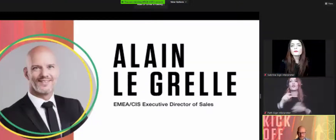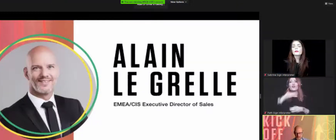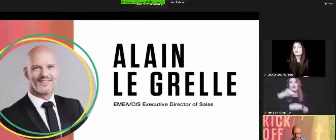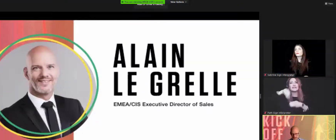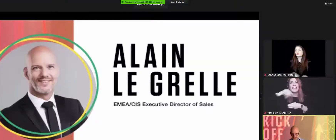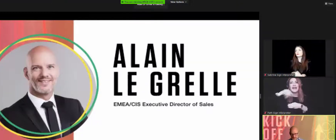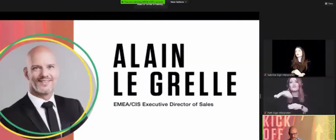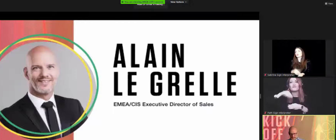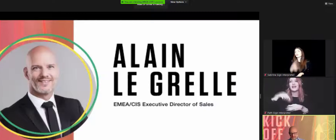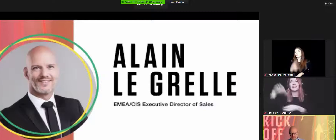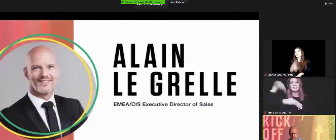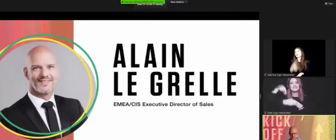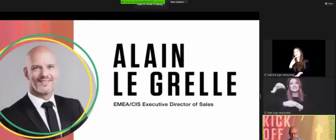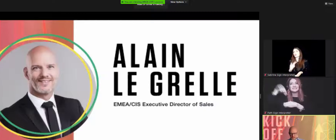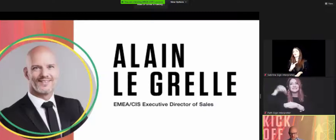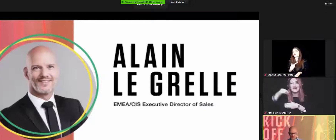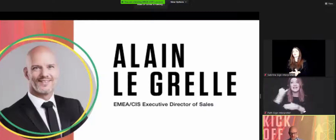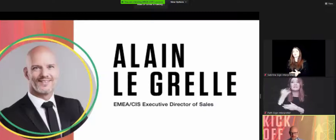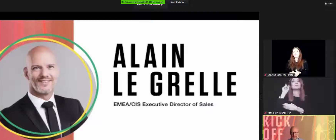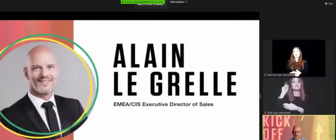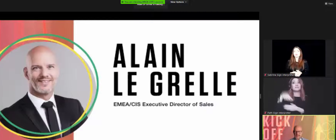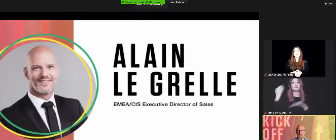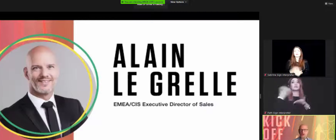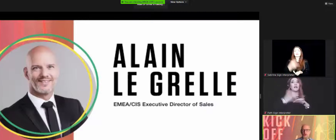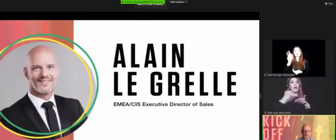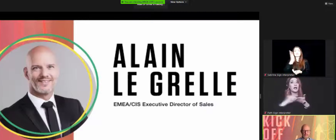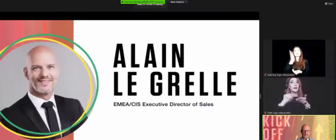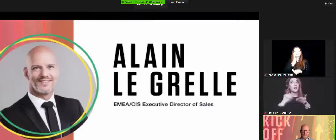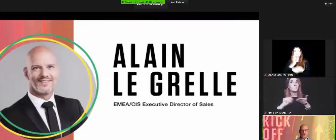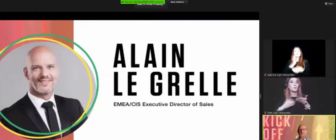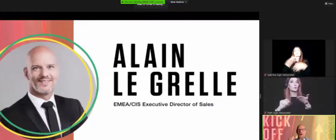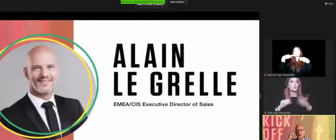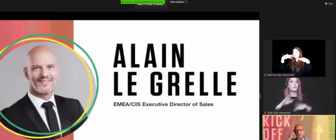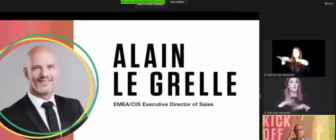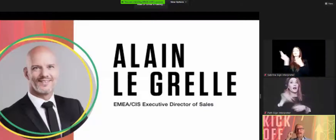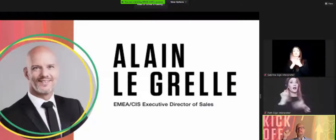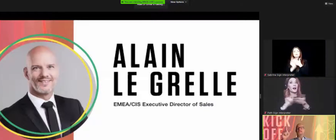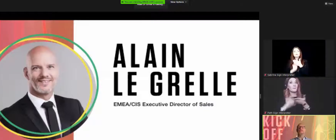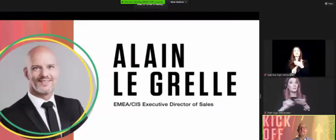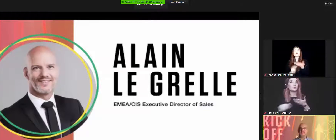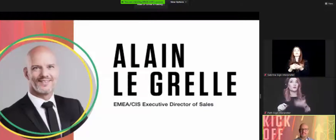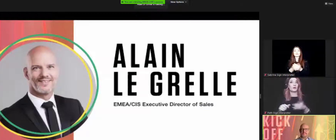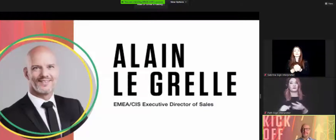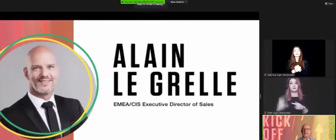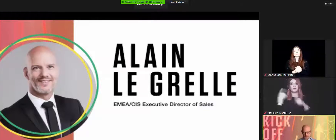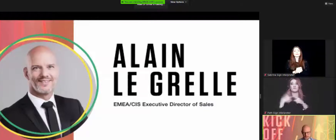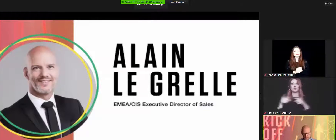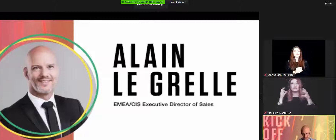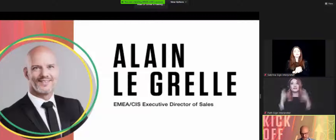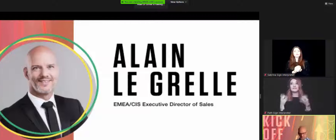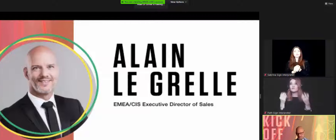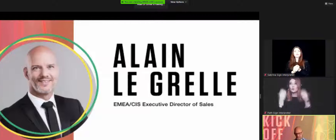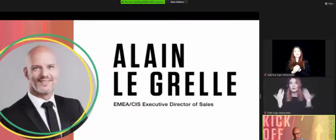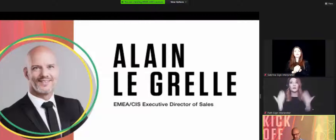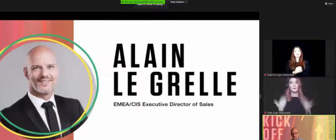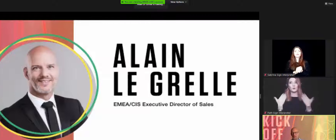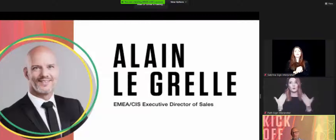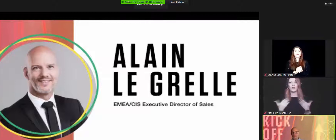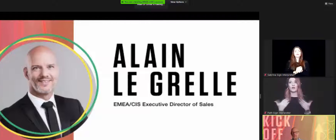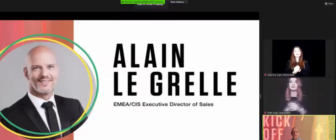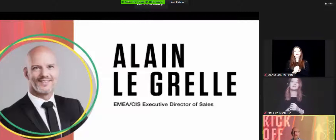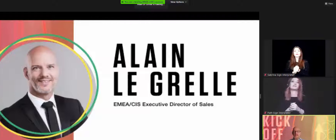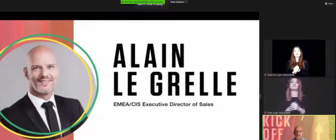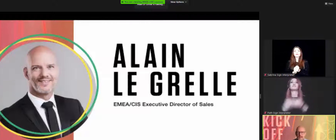of notes. And more importantly, I hope you have an open mind to listen and to learn.